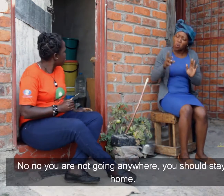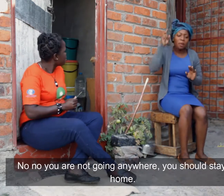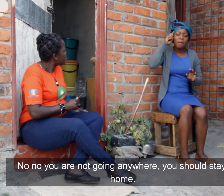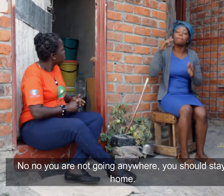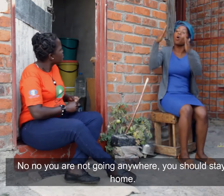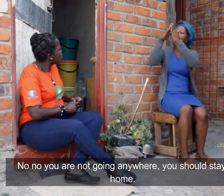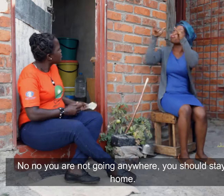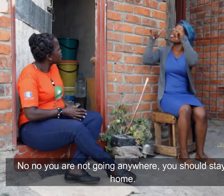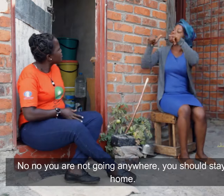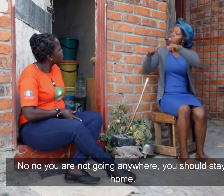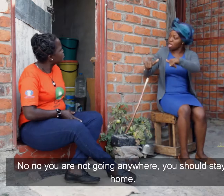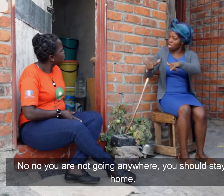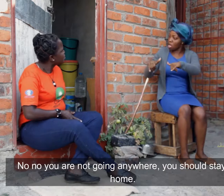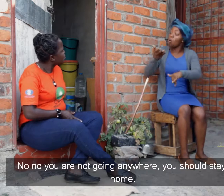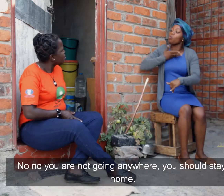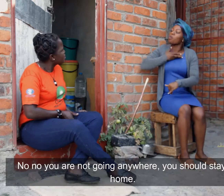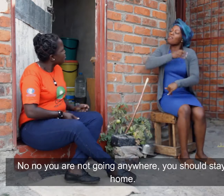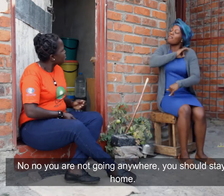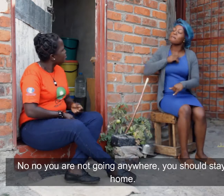you're not going anywhere with you. You should stay home.